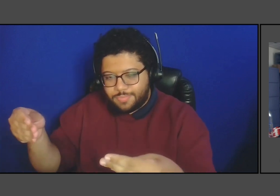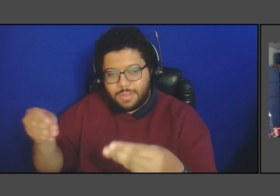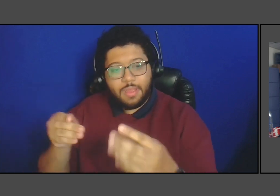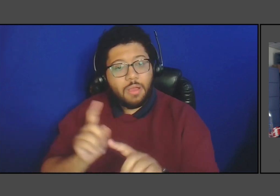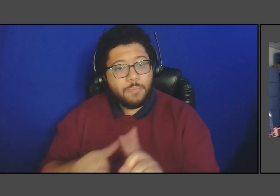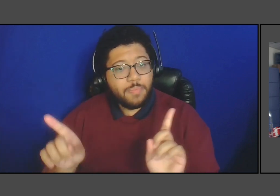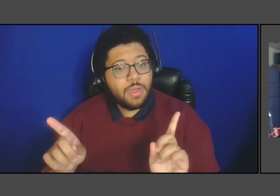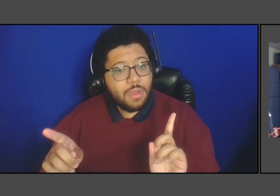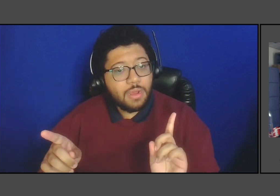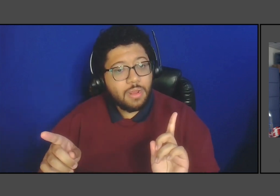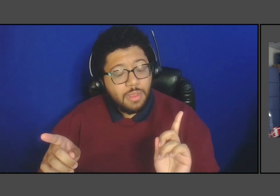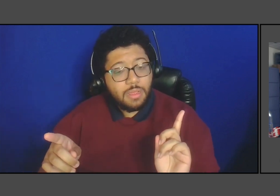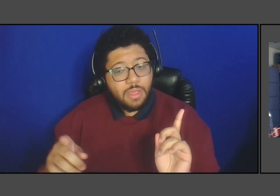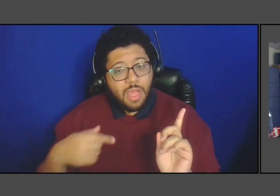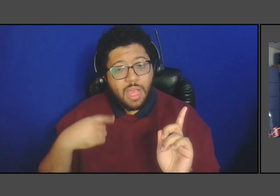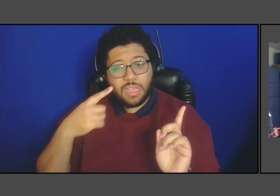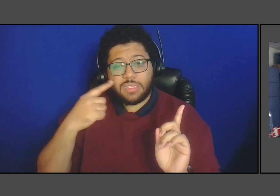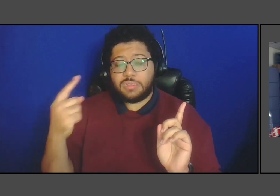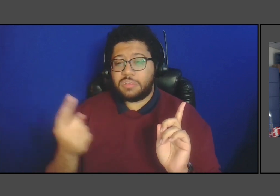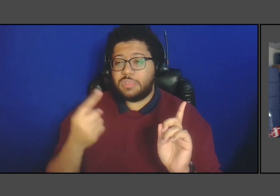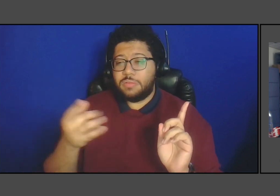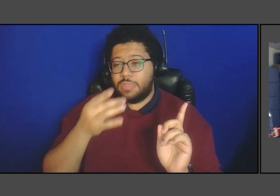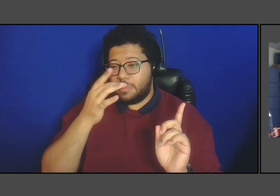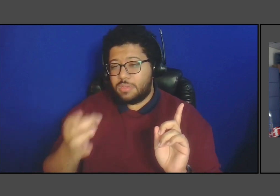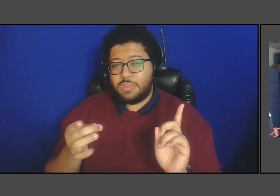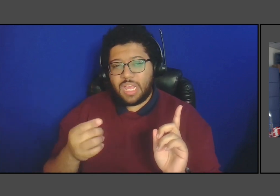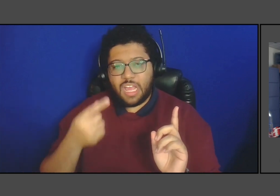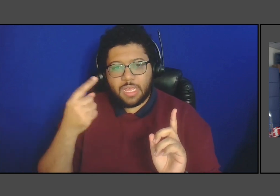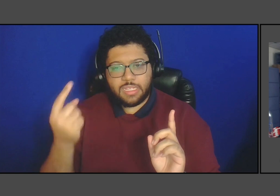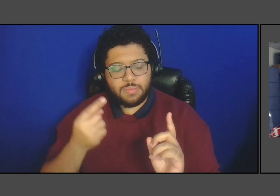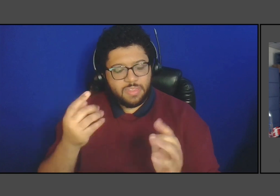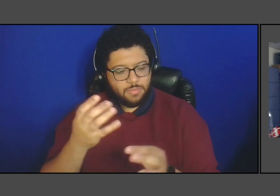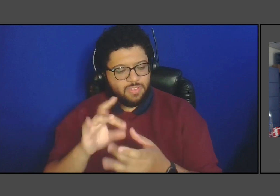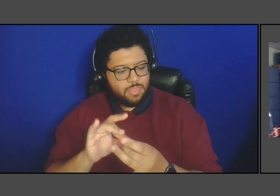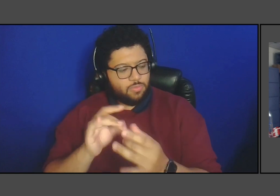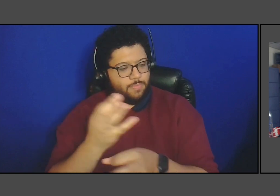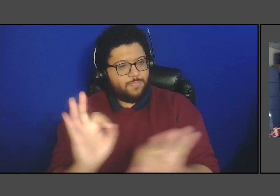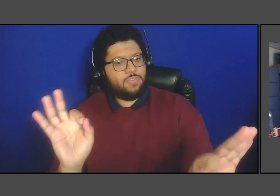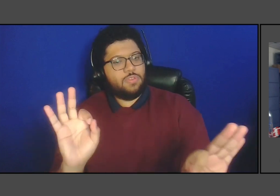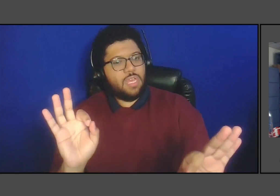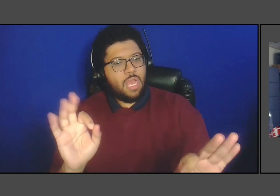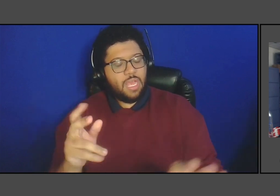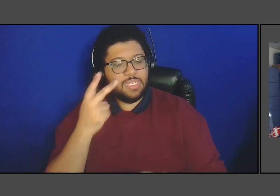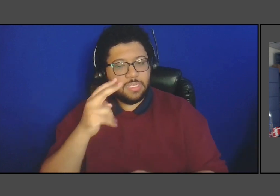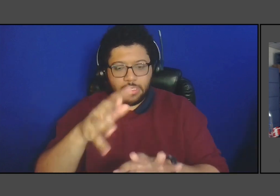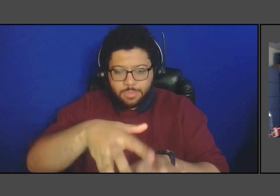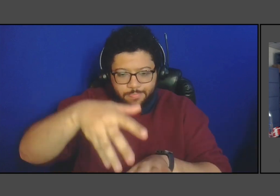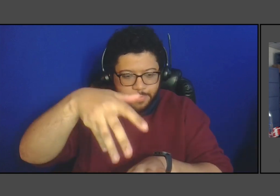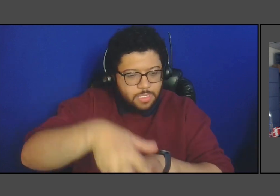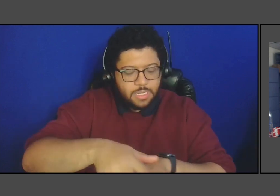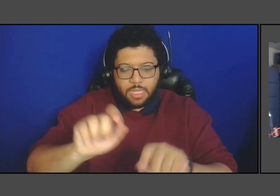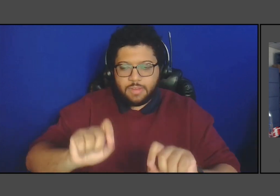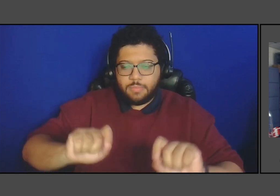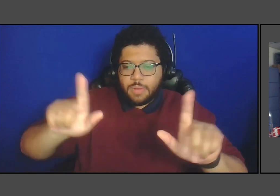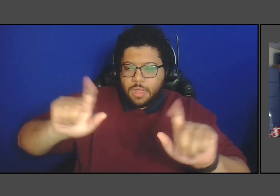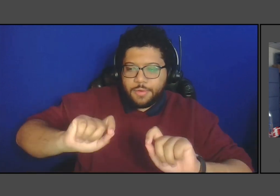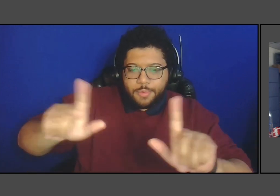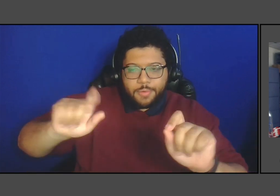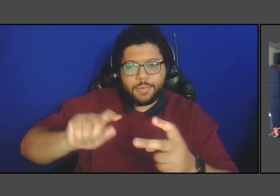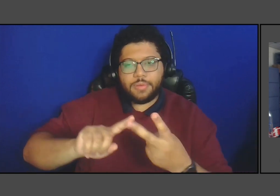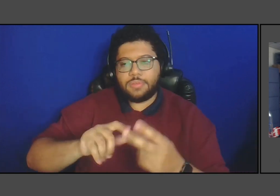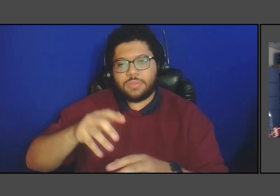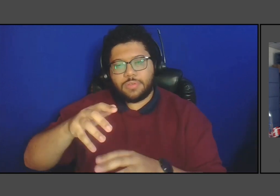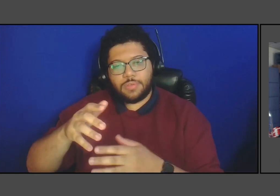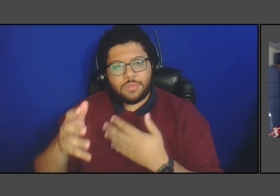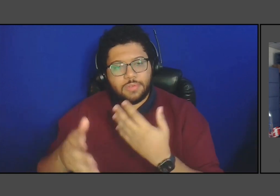really dynamic, and that's where I think that freedom comes in, is just seeing all of these native bloggers and indigenous bloggers and, you know, all kinds of people